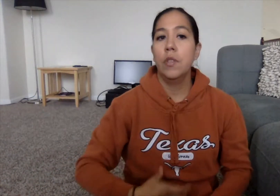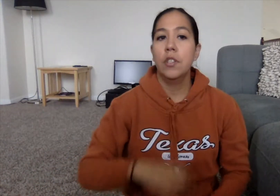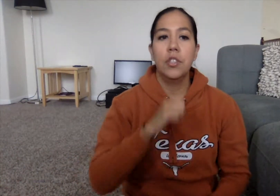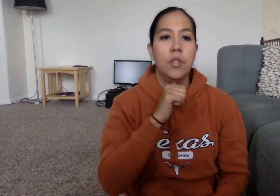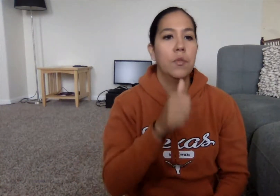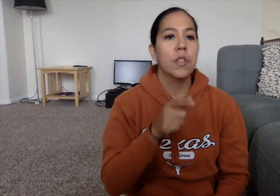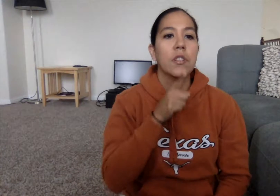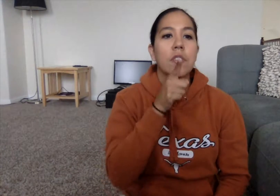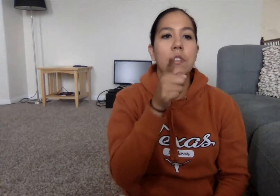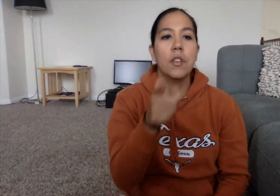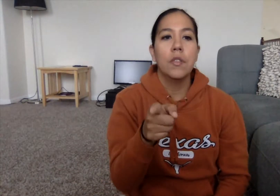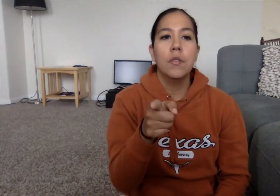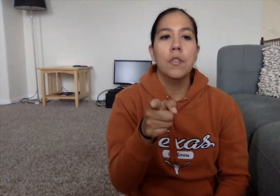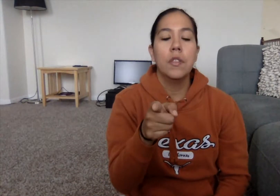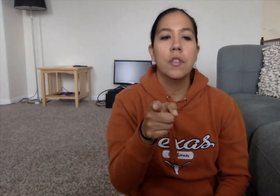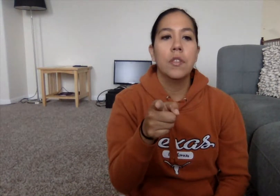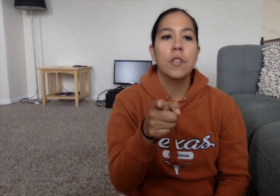I wish it weren't so.